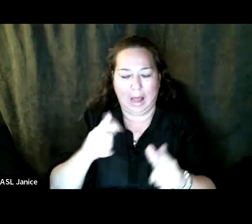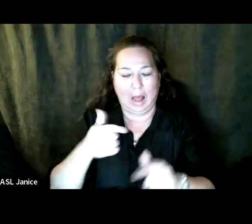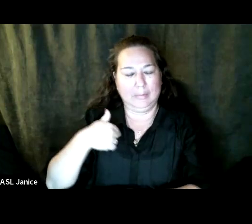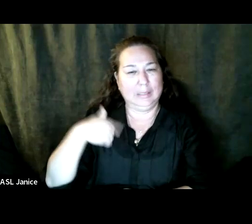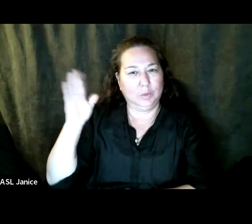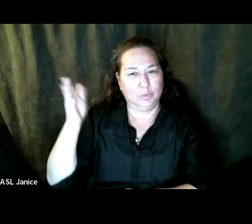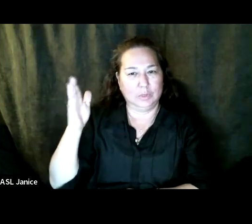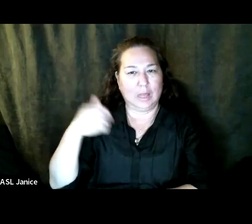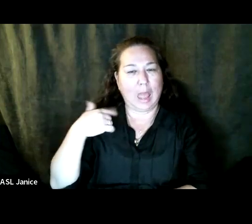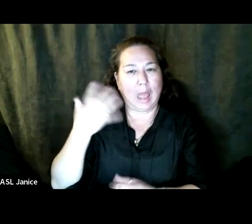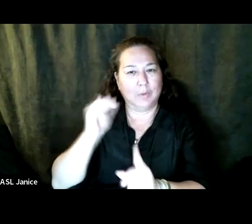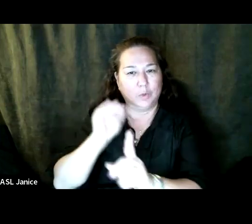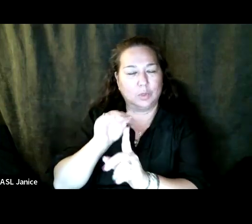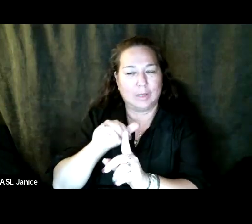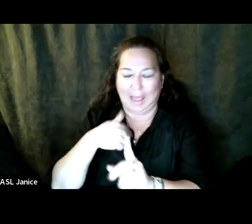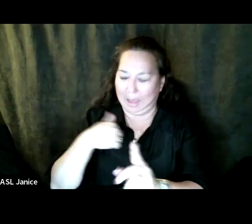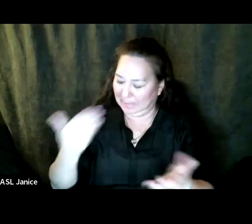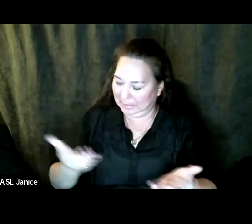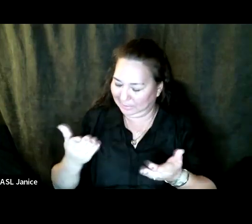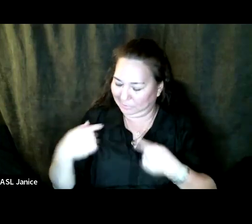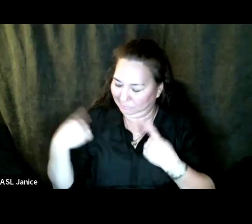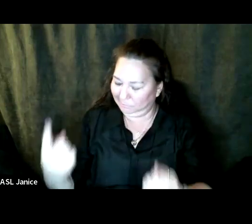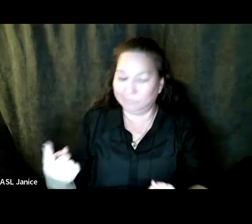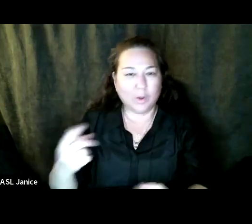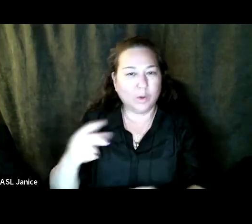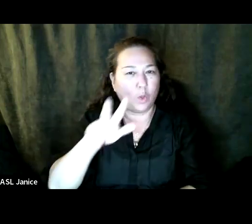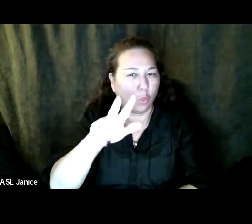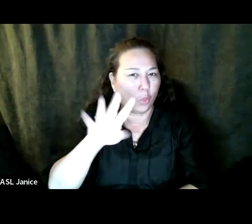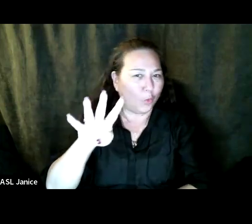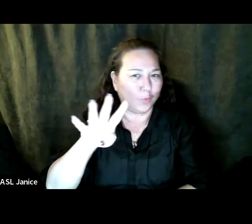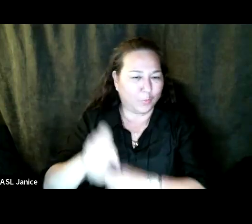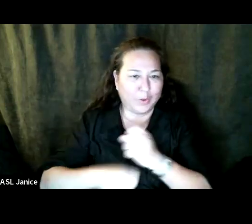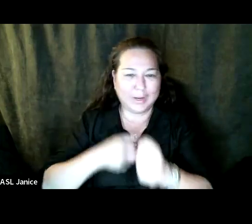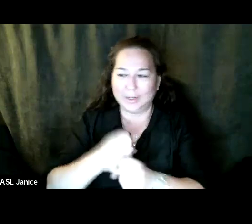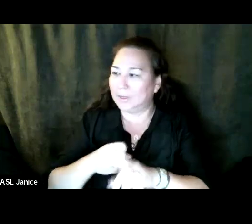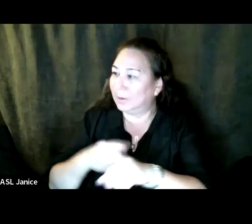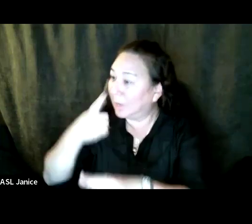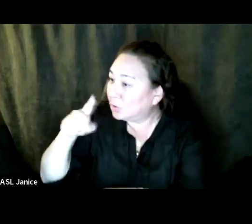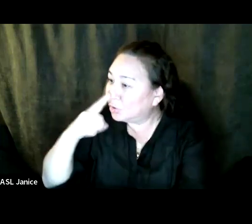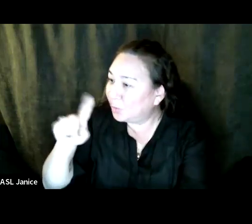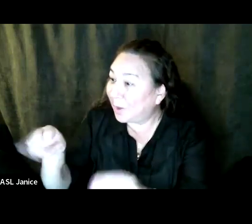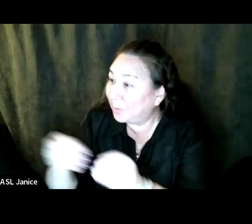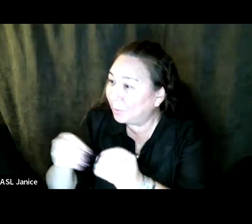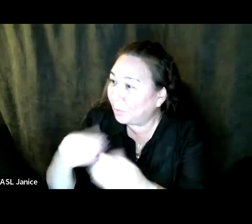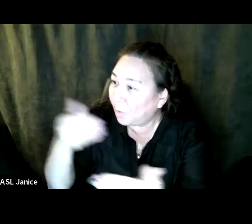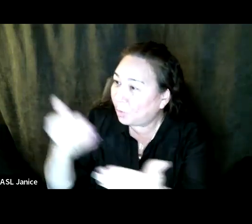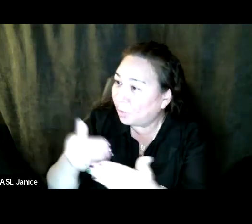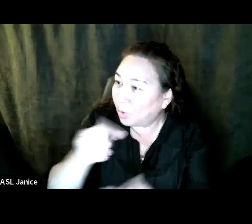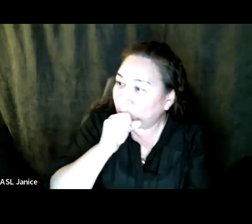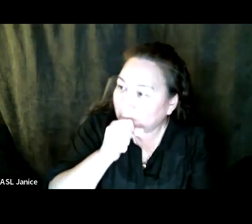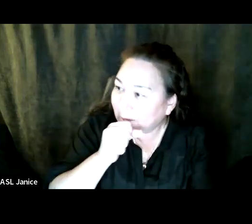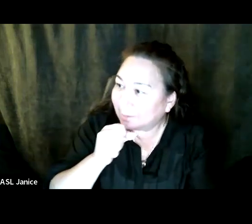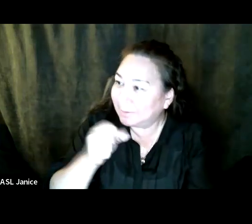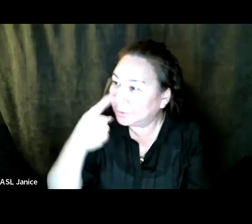remind folks that I've been in this district for over 34 years. Actually, want to Dr. bring the mic Like a closer. little Yeah. closer to you. There you